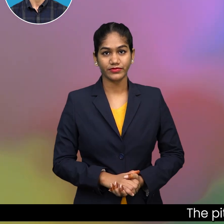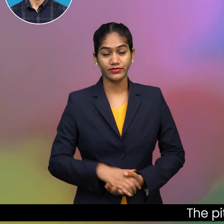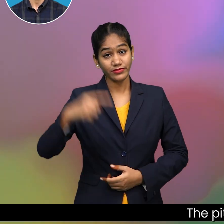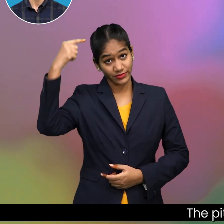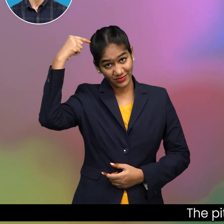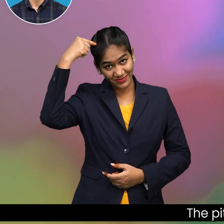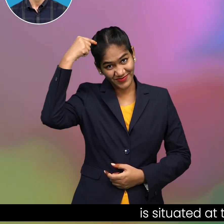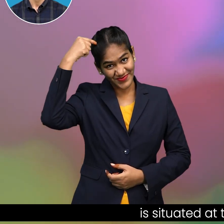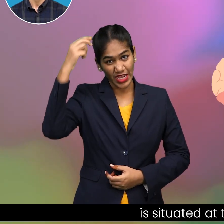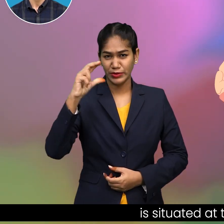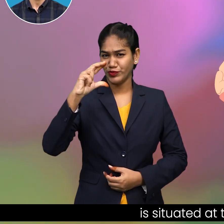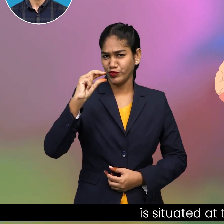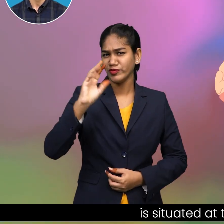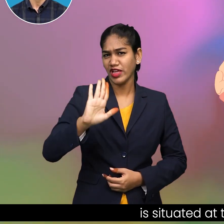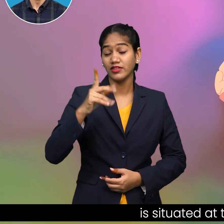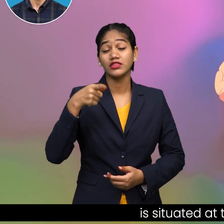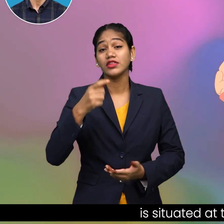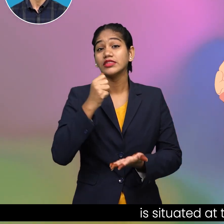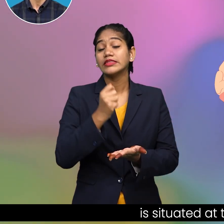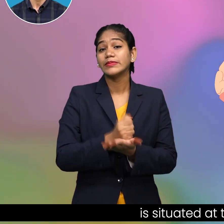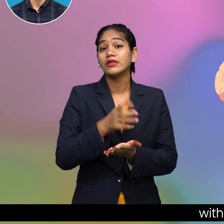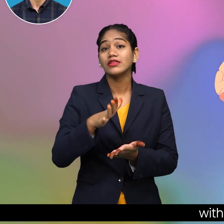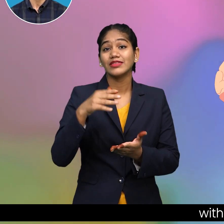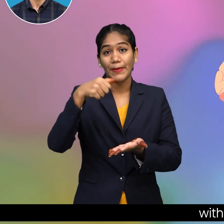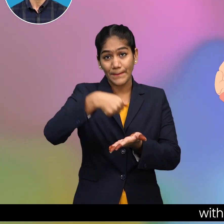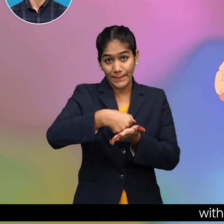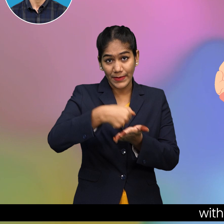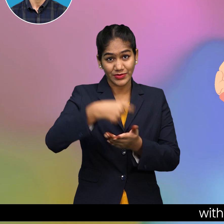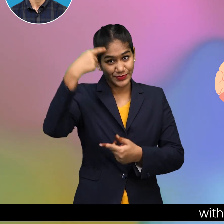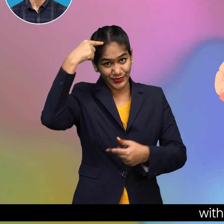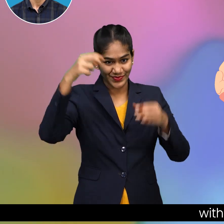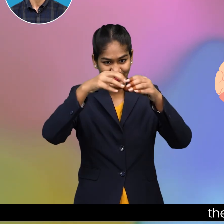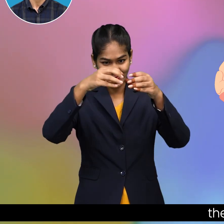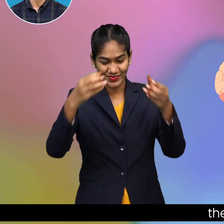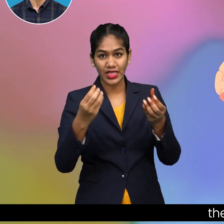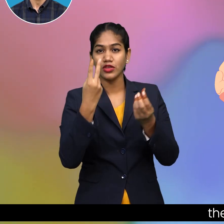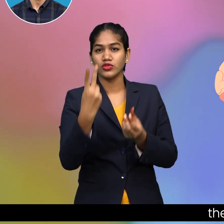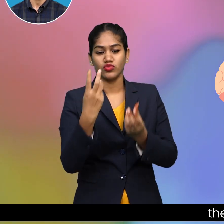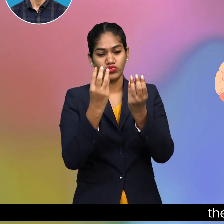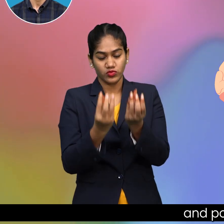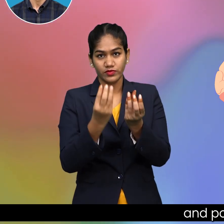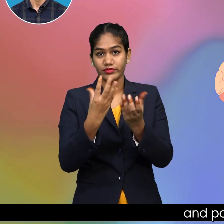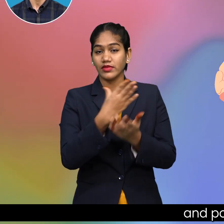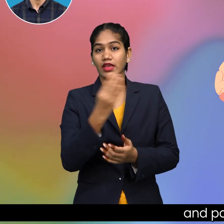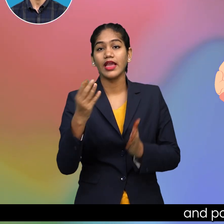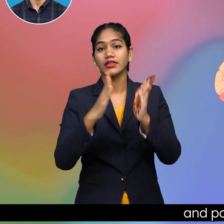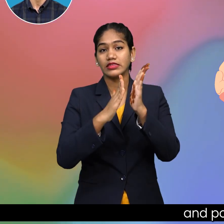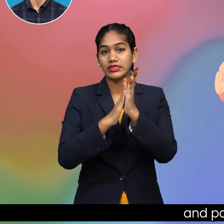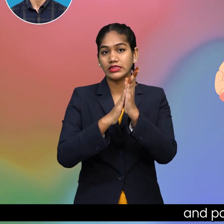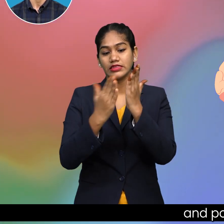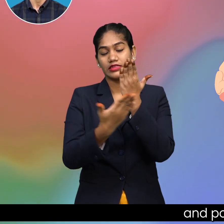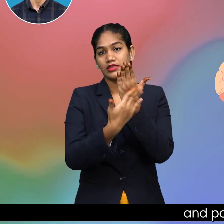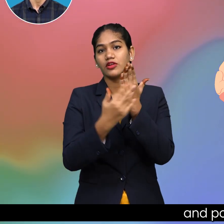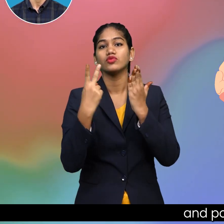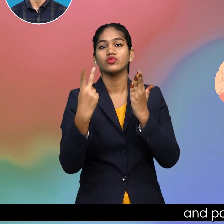The pituitary gland is situated at the base of the brain with two lobes, the anterior and posterior